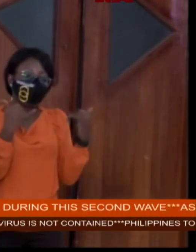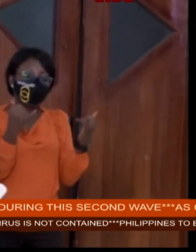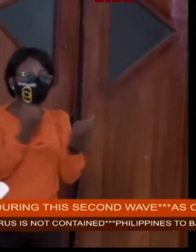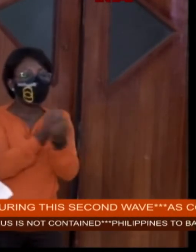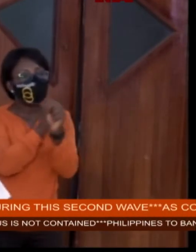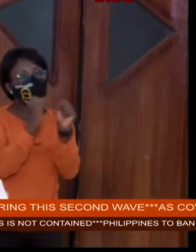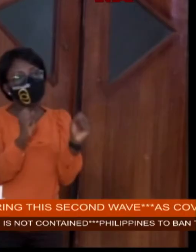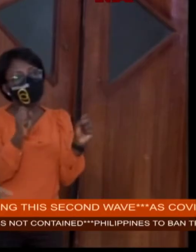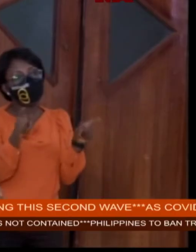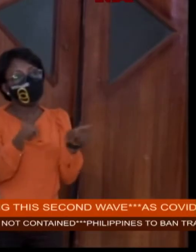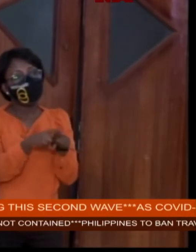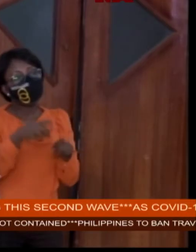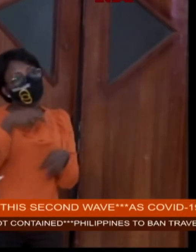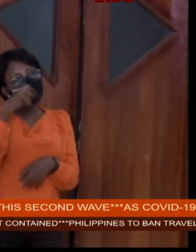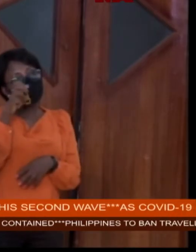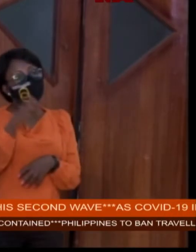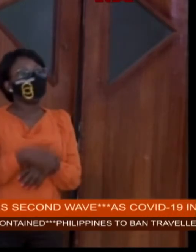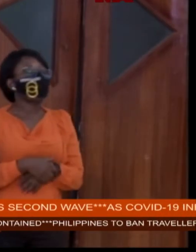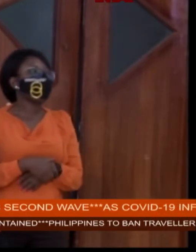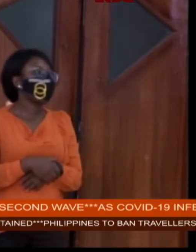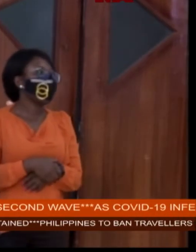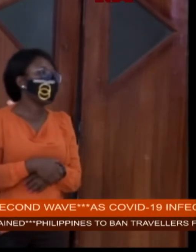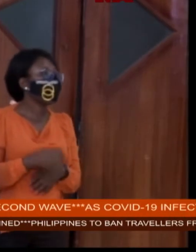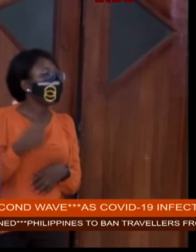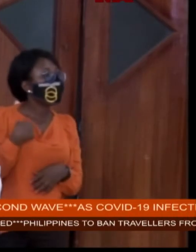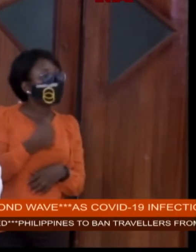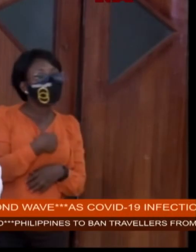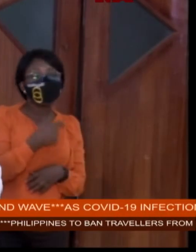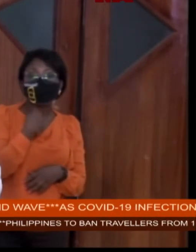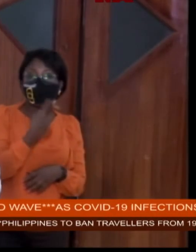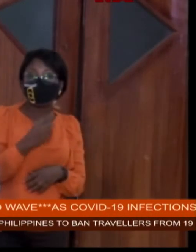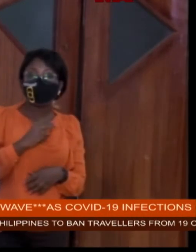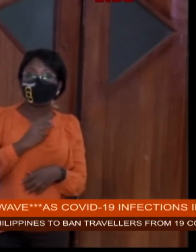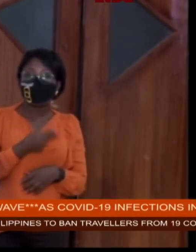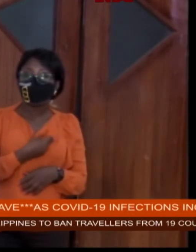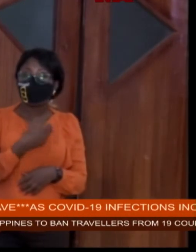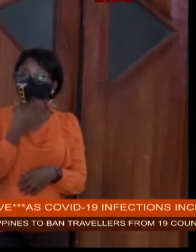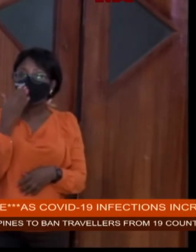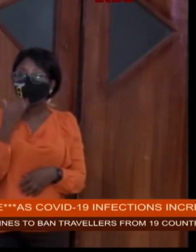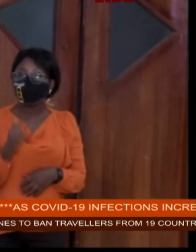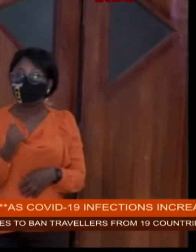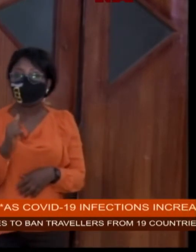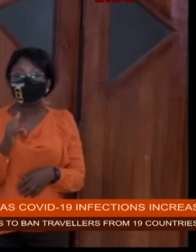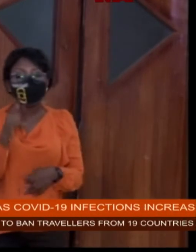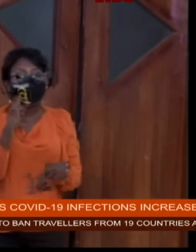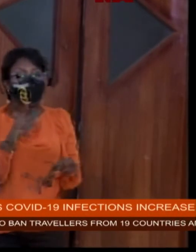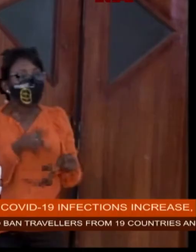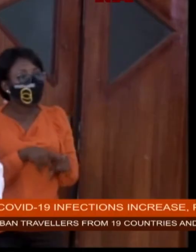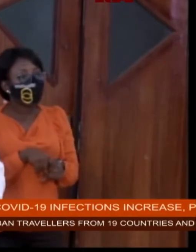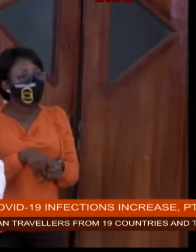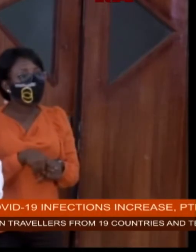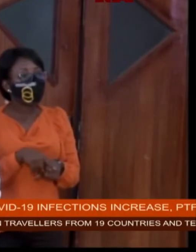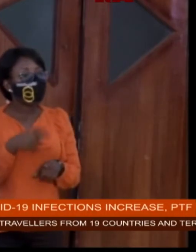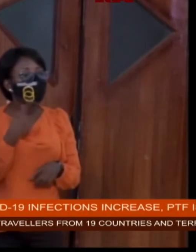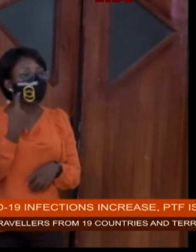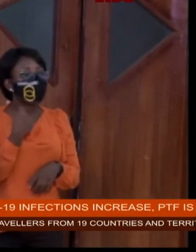safe while in your trip. We've been told by our sister, the